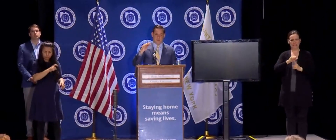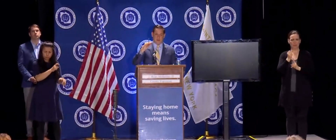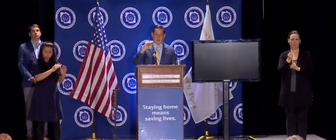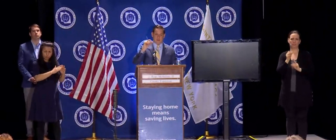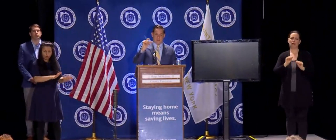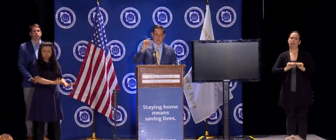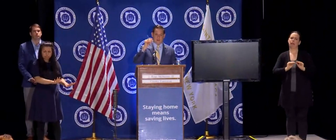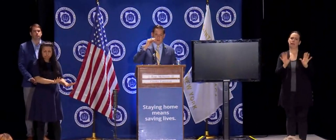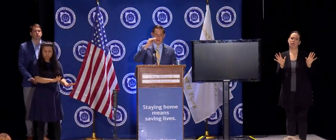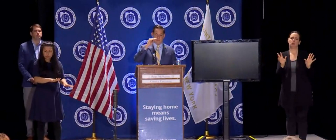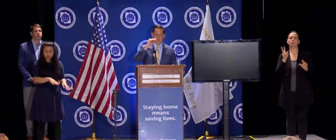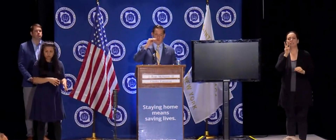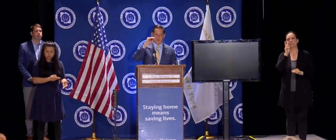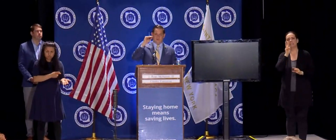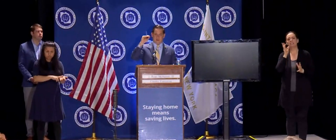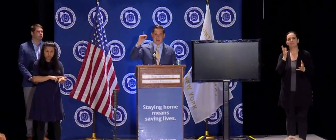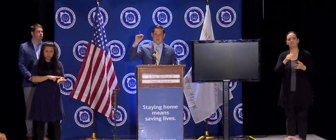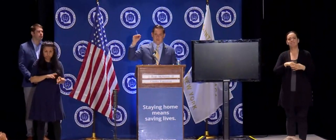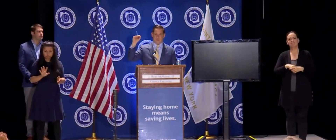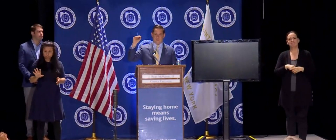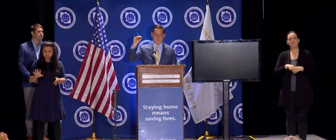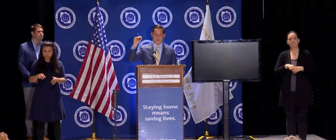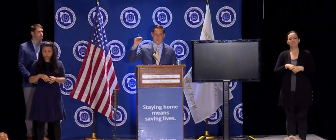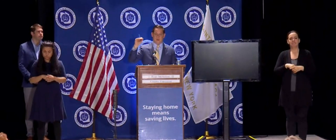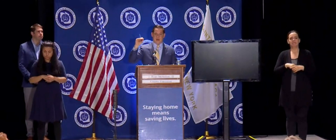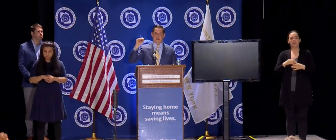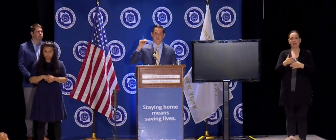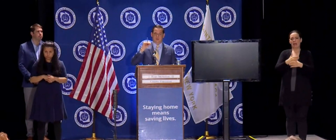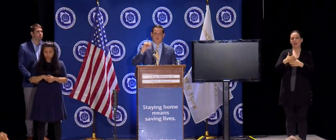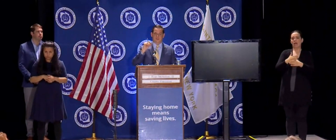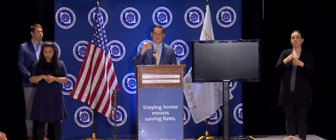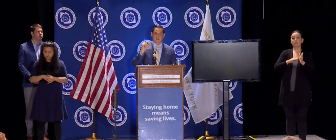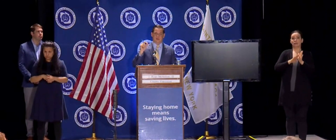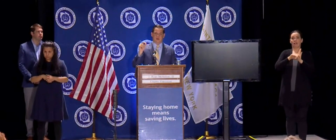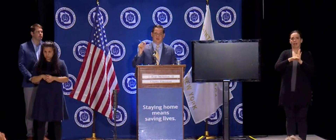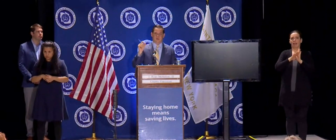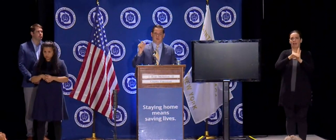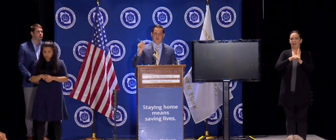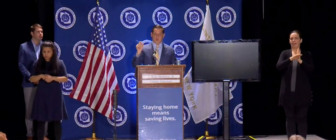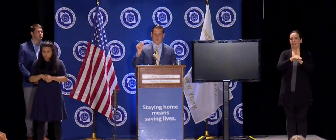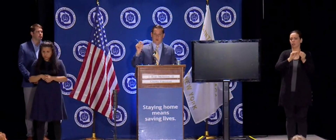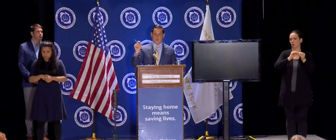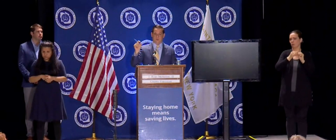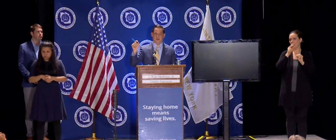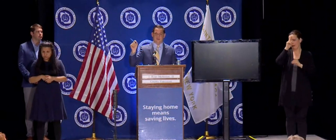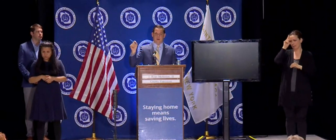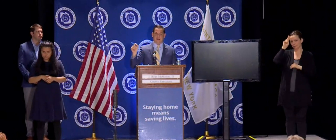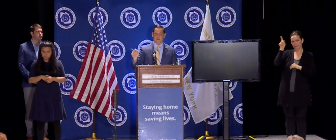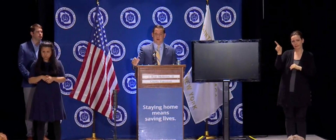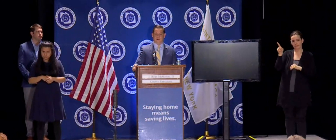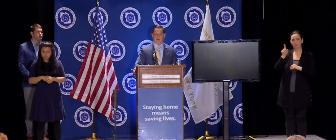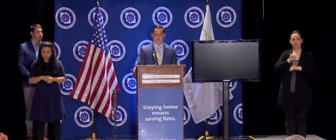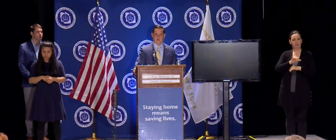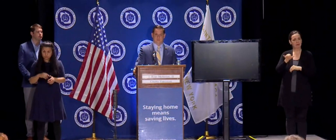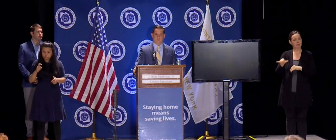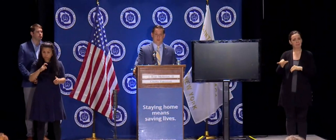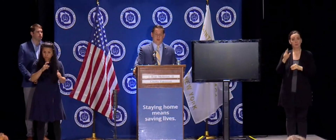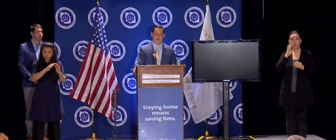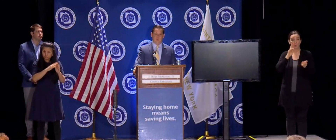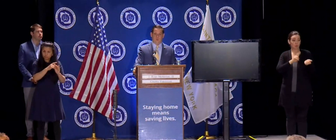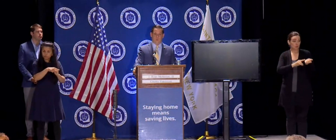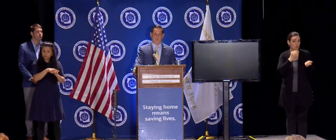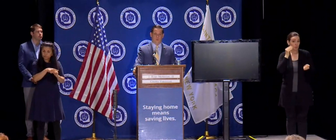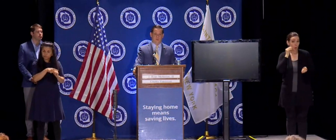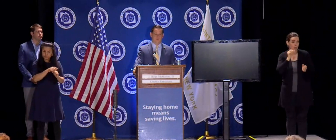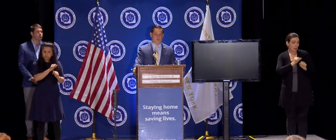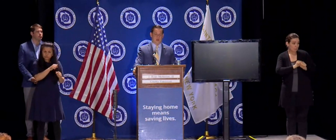seen a moving of the averages as you have seen the nursing homes get impacted by the virus.